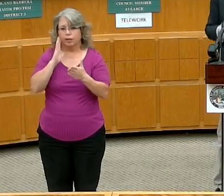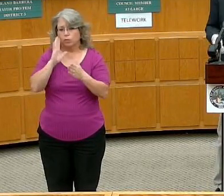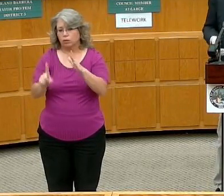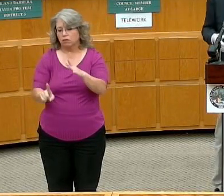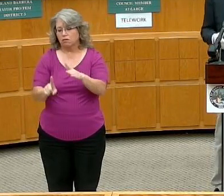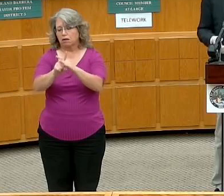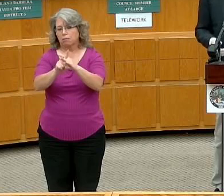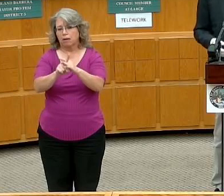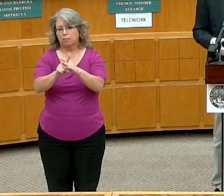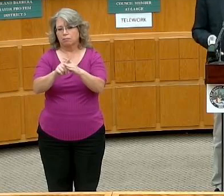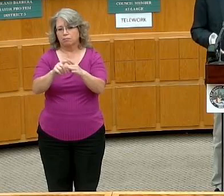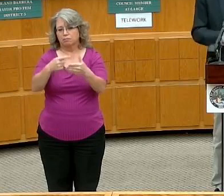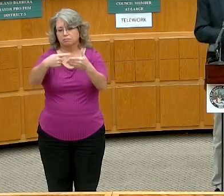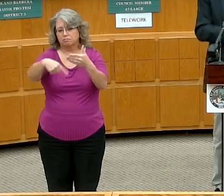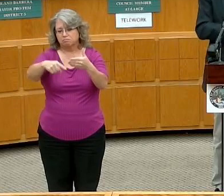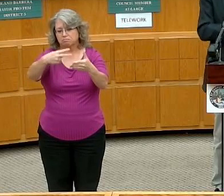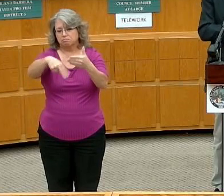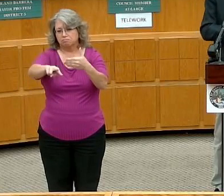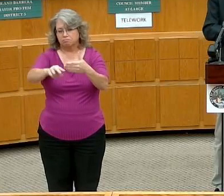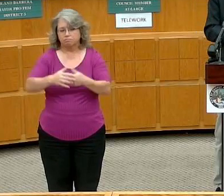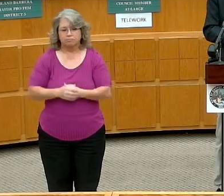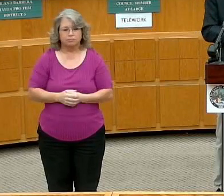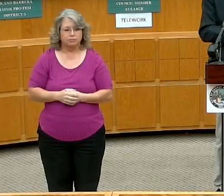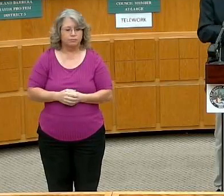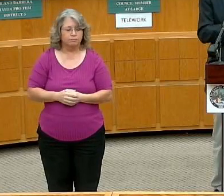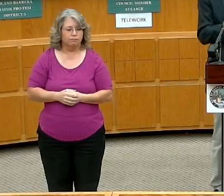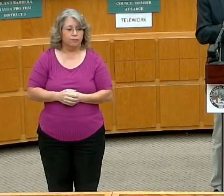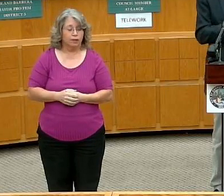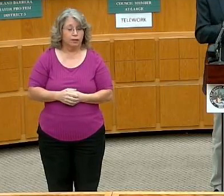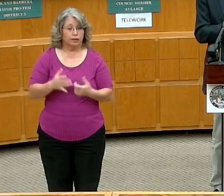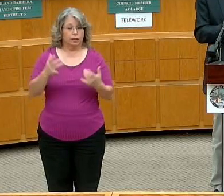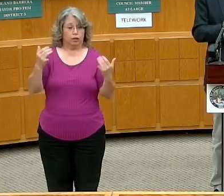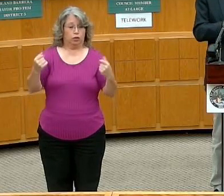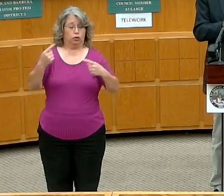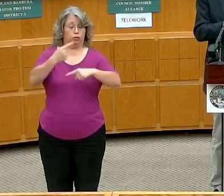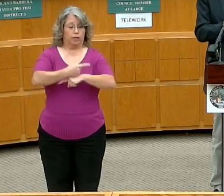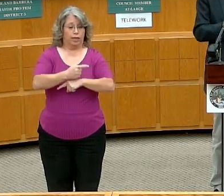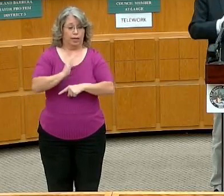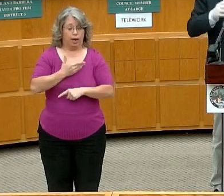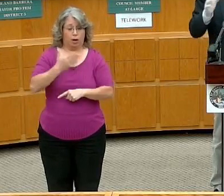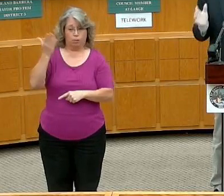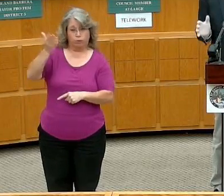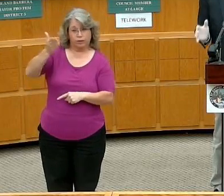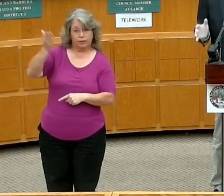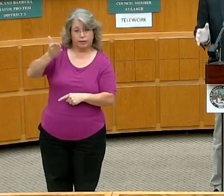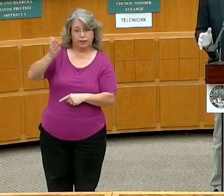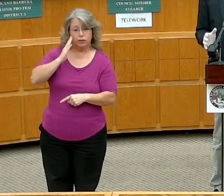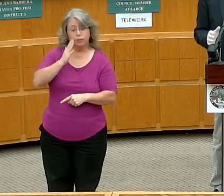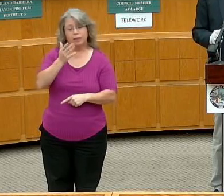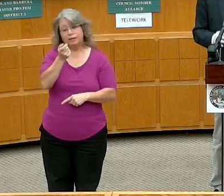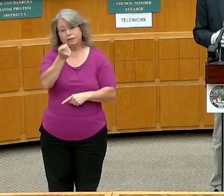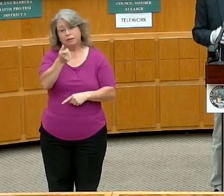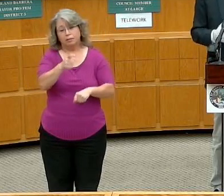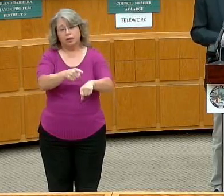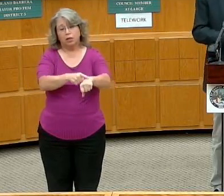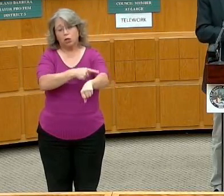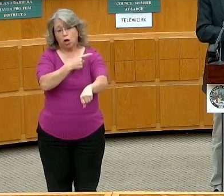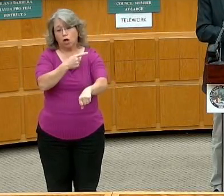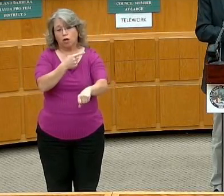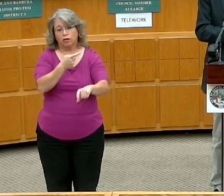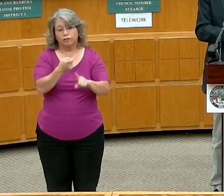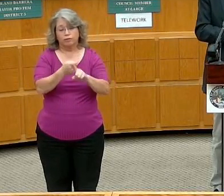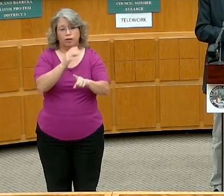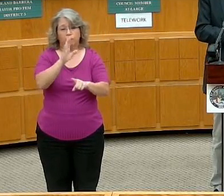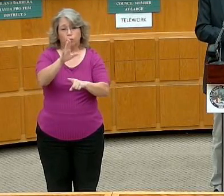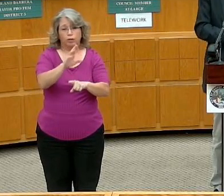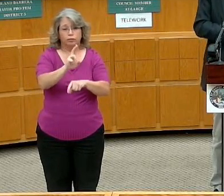up in the next weeks. But so today, it's the presentation is going to be maybe a little long for what you have, but we want to